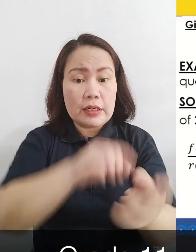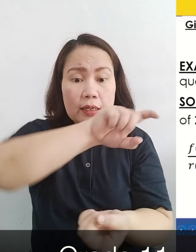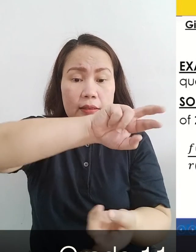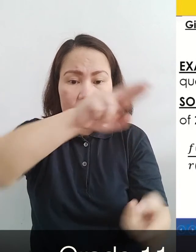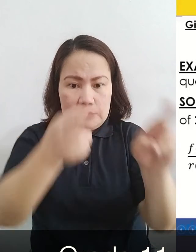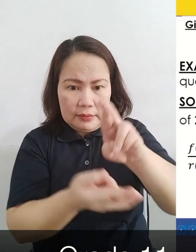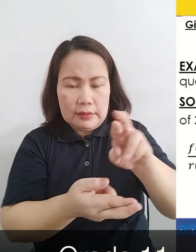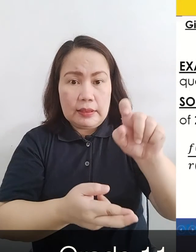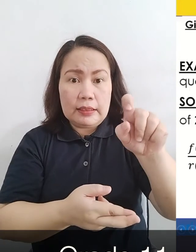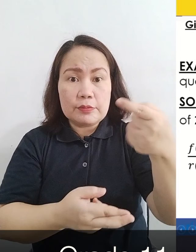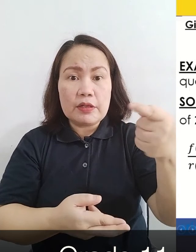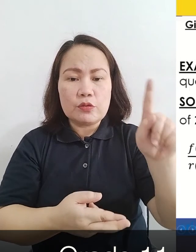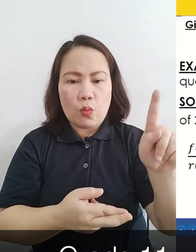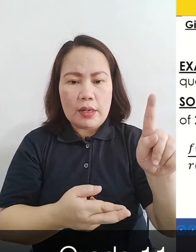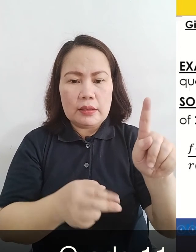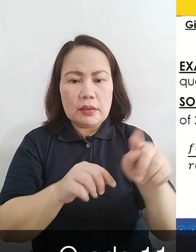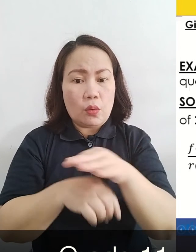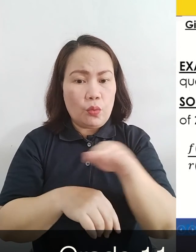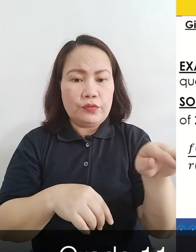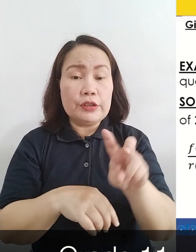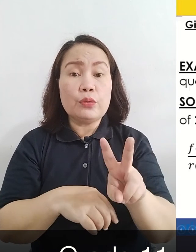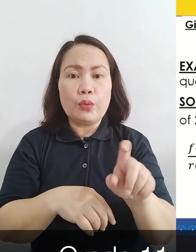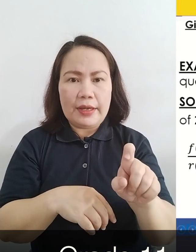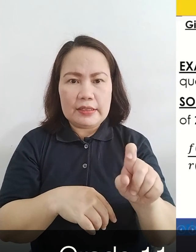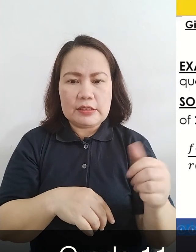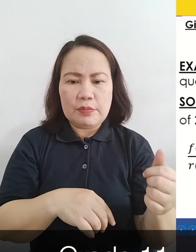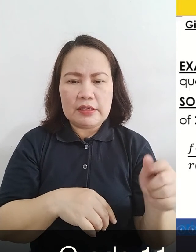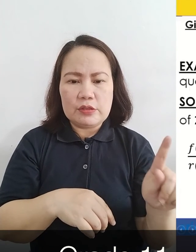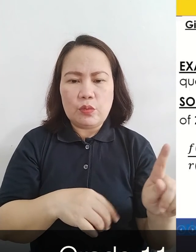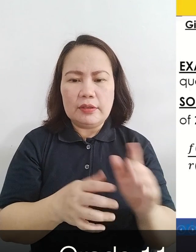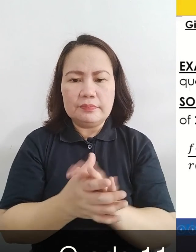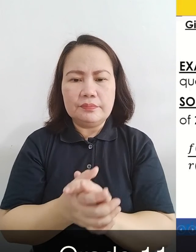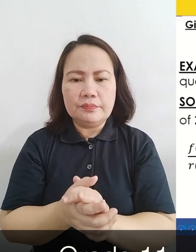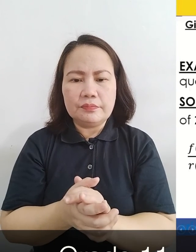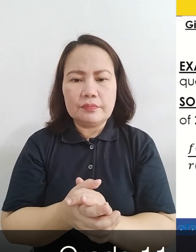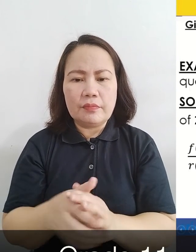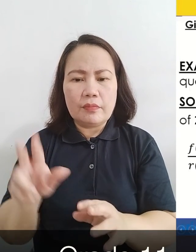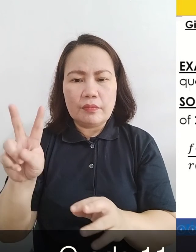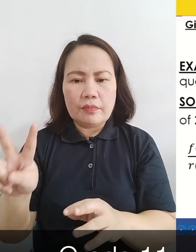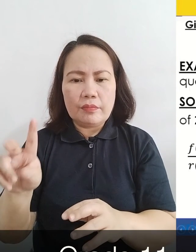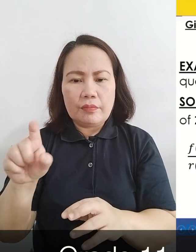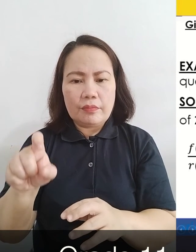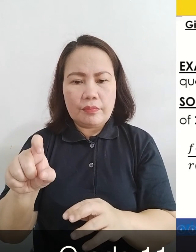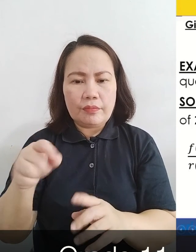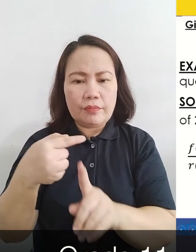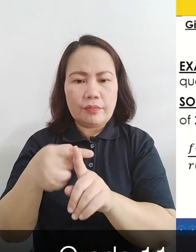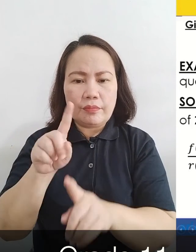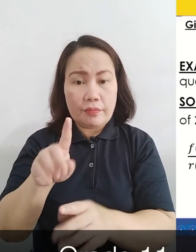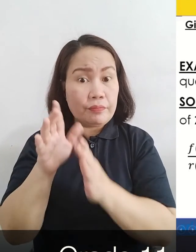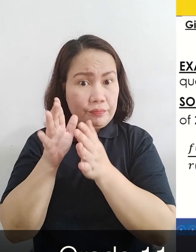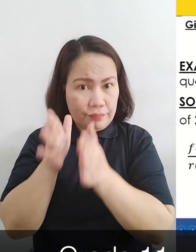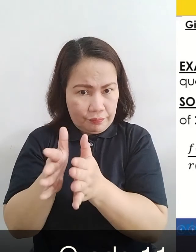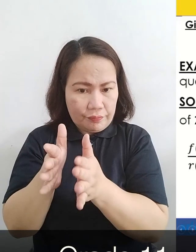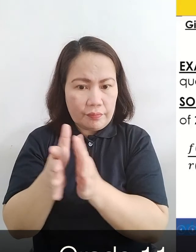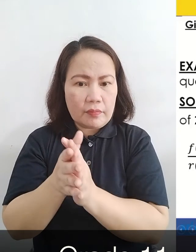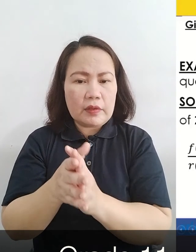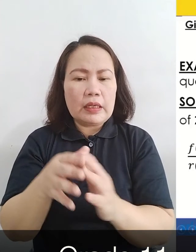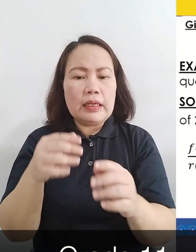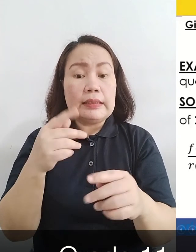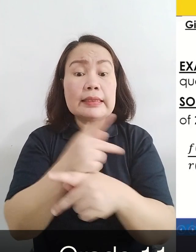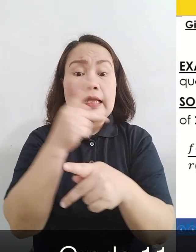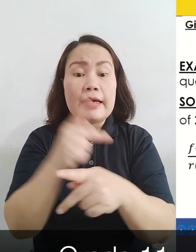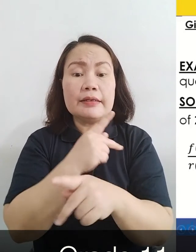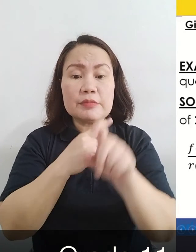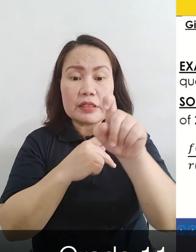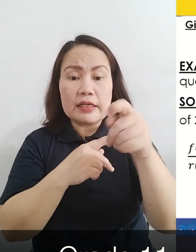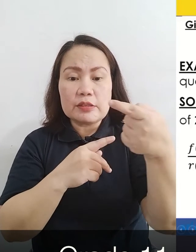So, i-reciprocal natin to. So, 2x plus 1 times x minus 1 all over 2x minus 1.